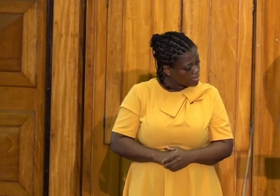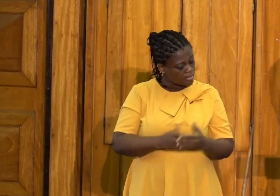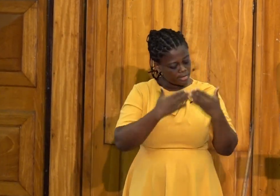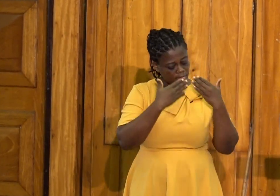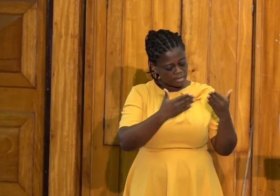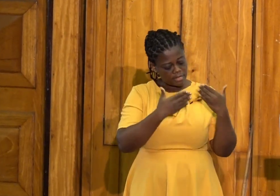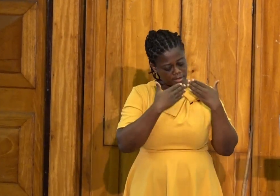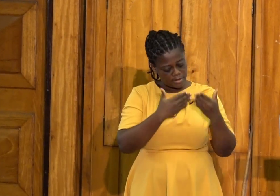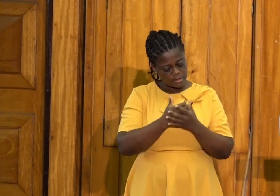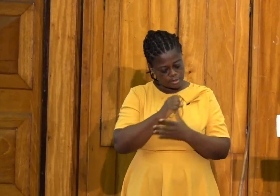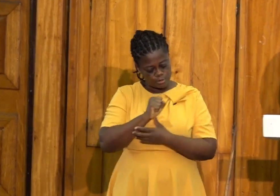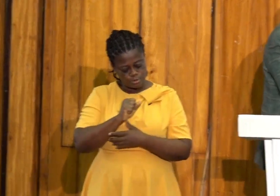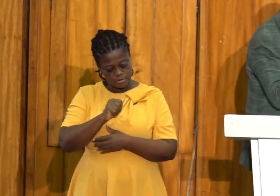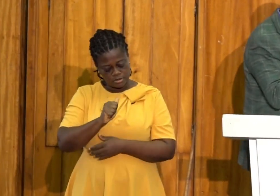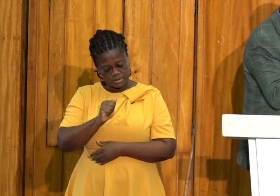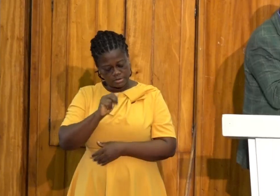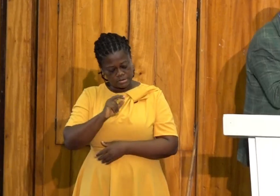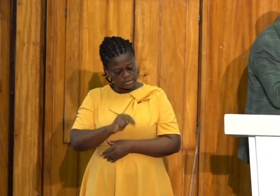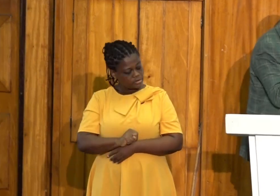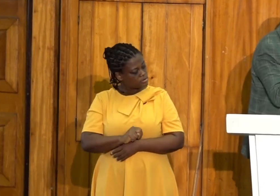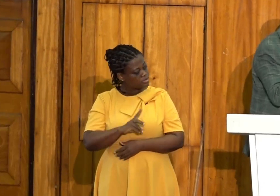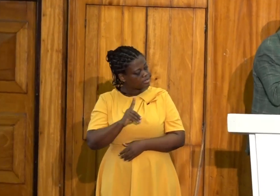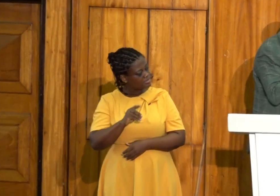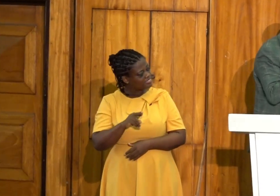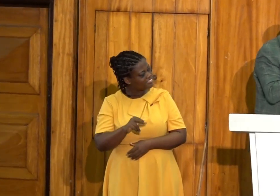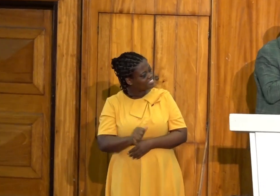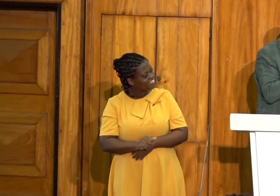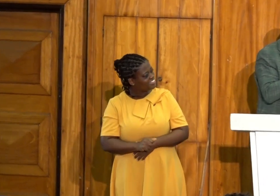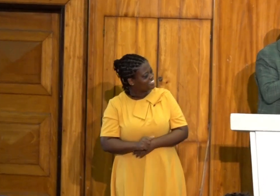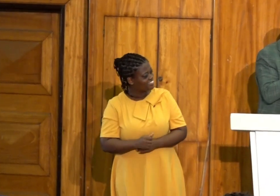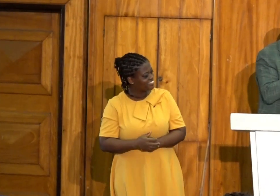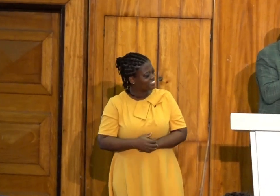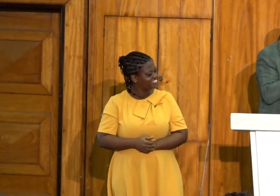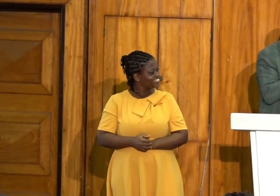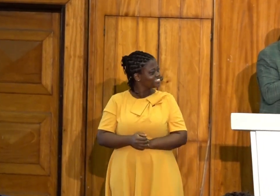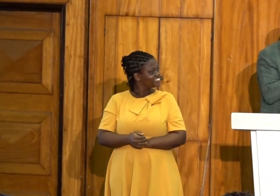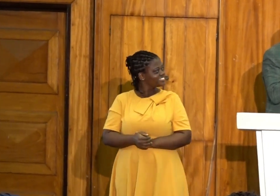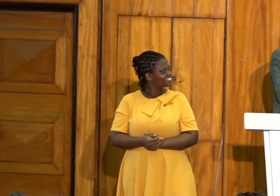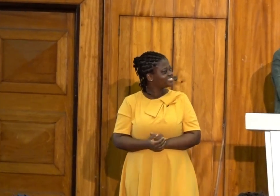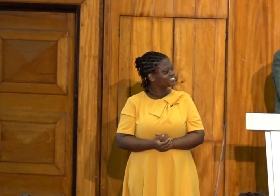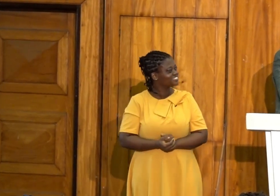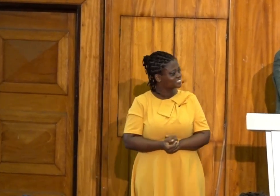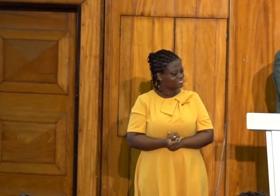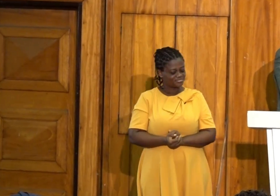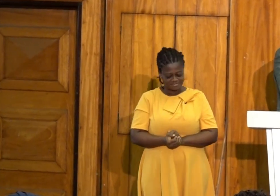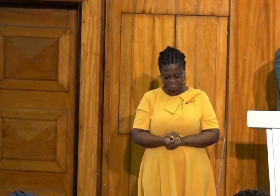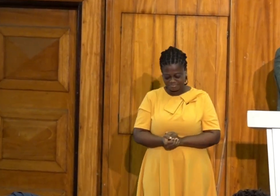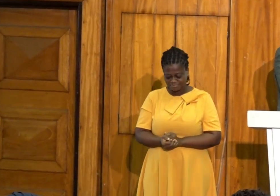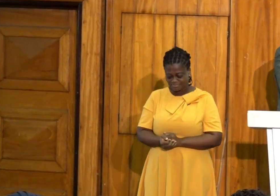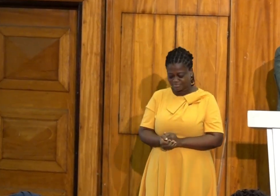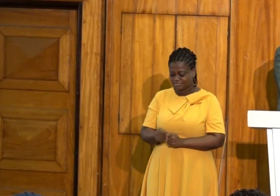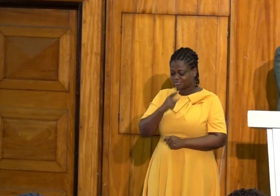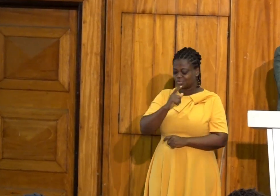Sandra, are you a teacher? No. Because you present so clearly. I've seen